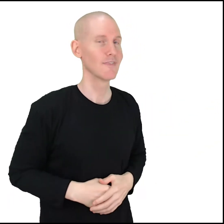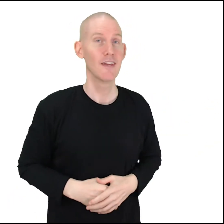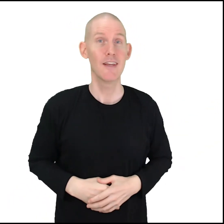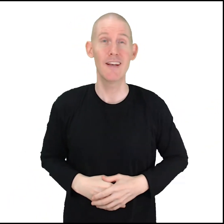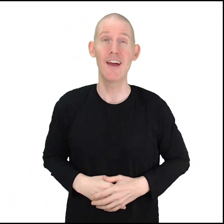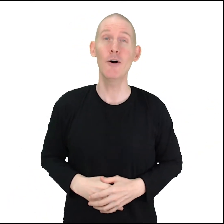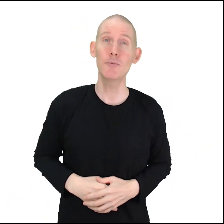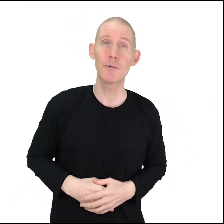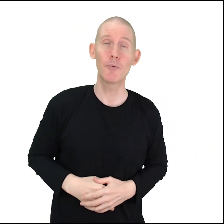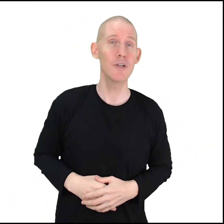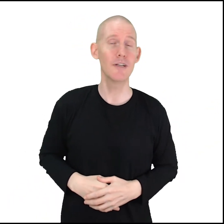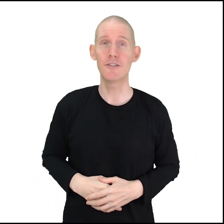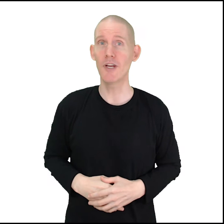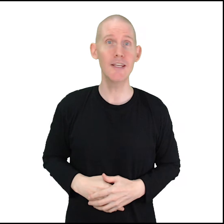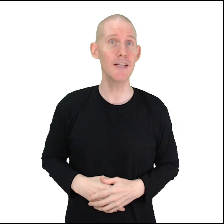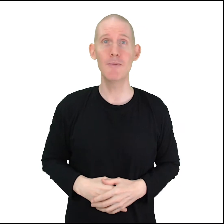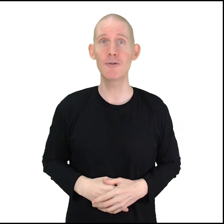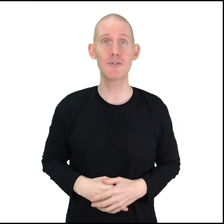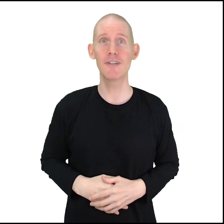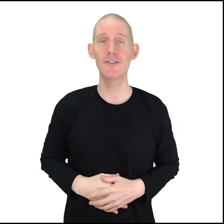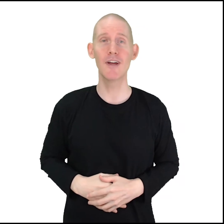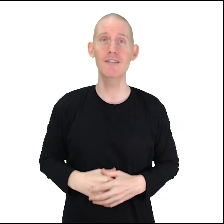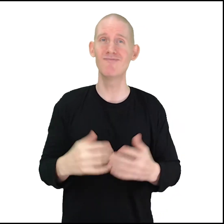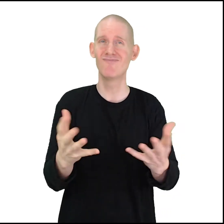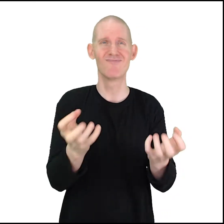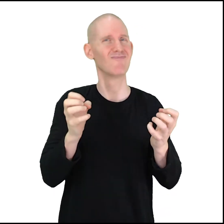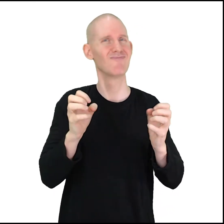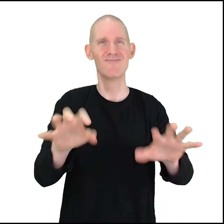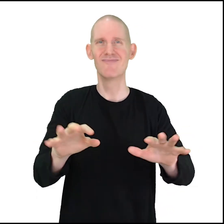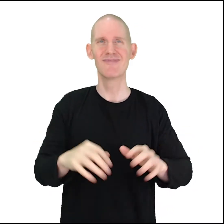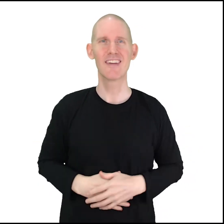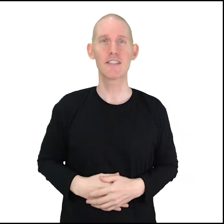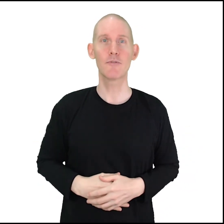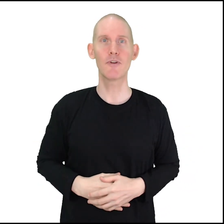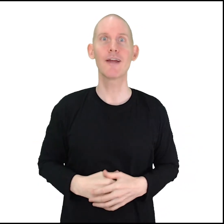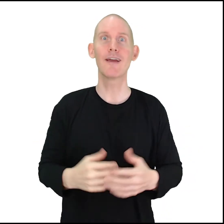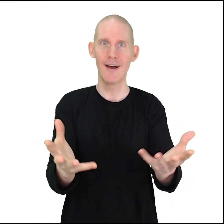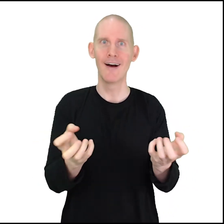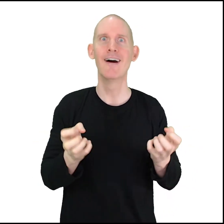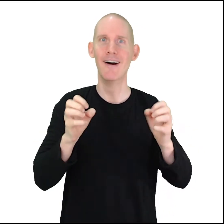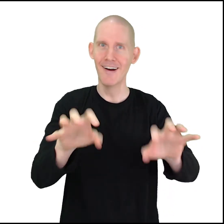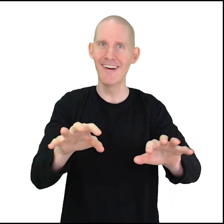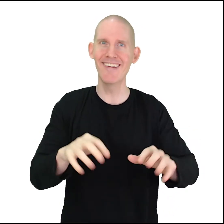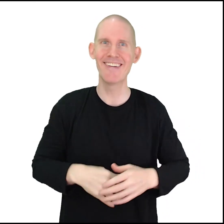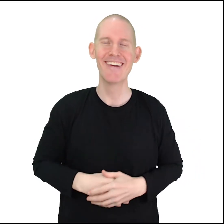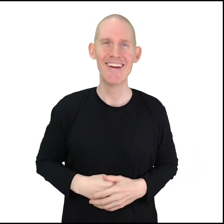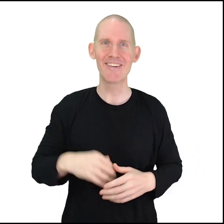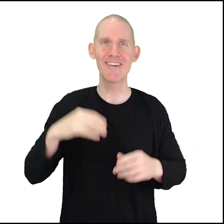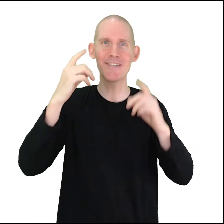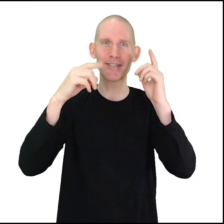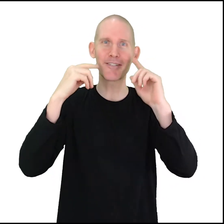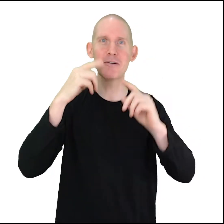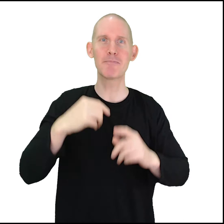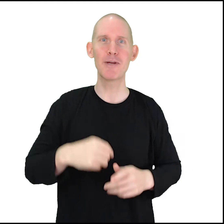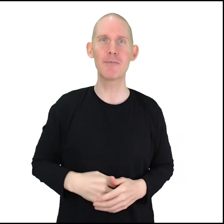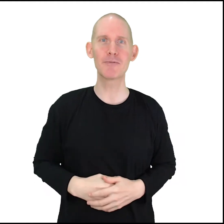It helps to put in a shaking motion in your head. Because if you're like, really screw with people's